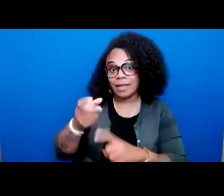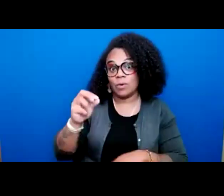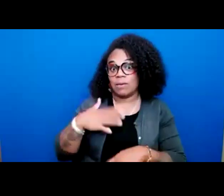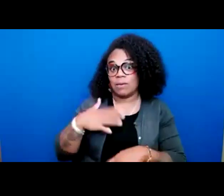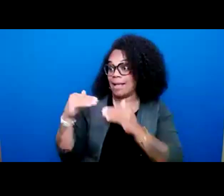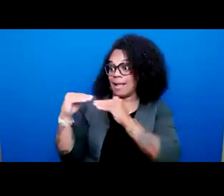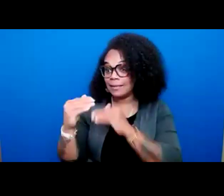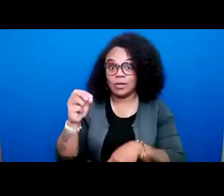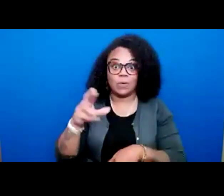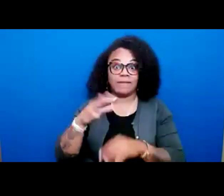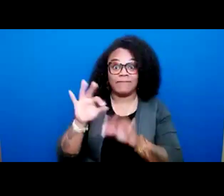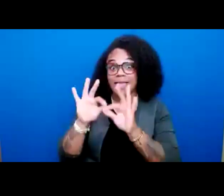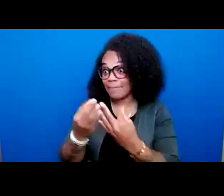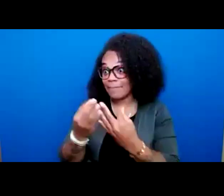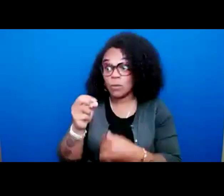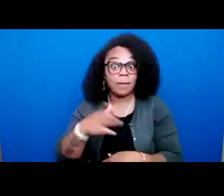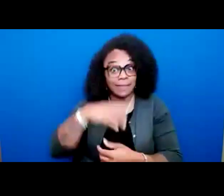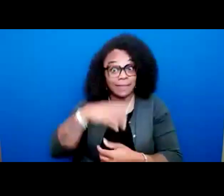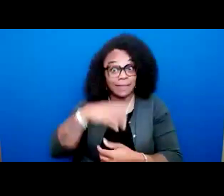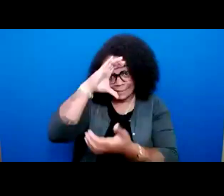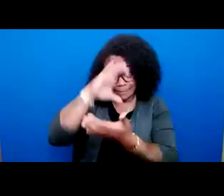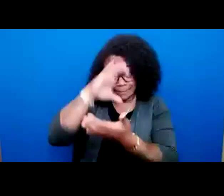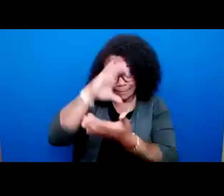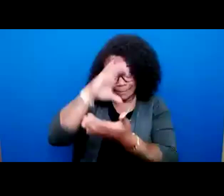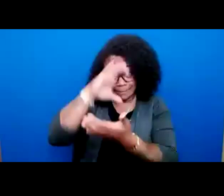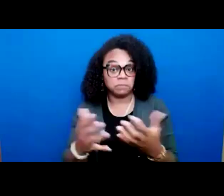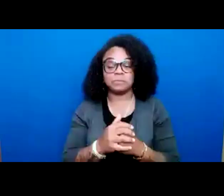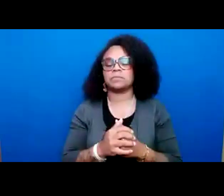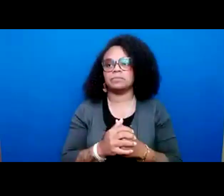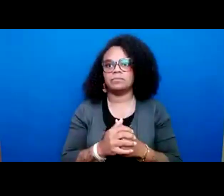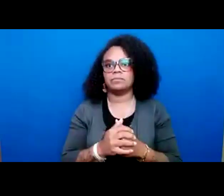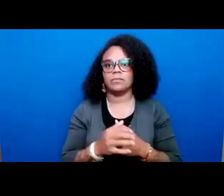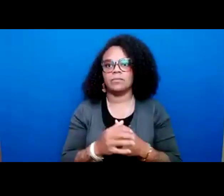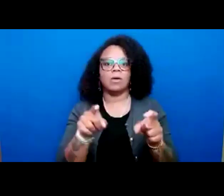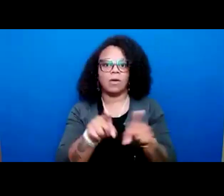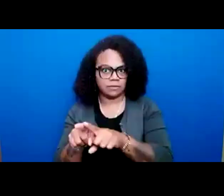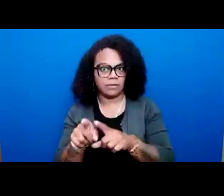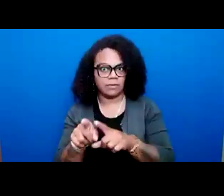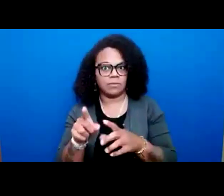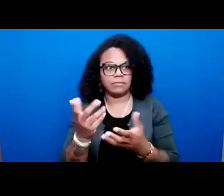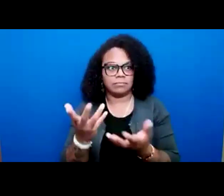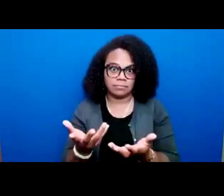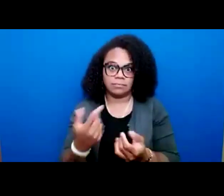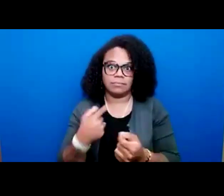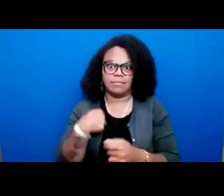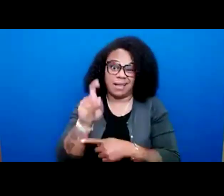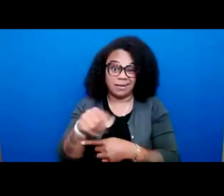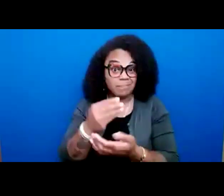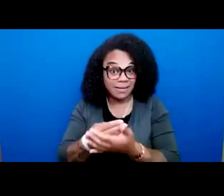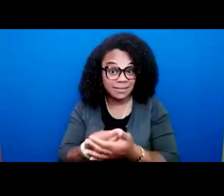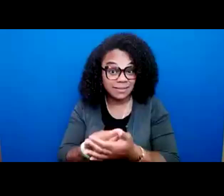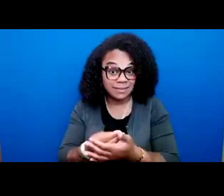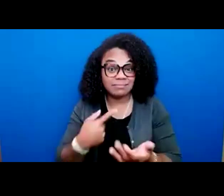my spouse. Um, and then there's also the idea that I need money, I need